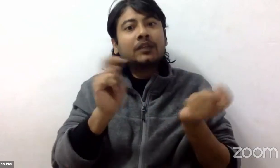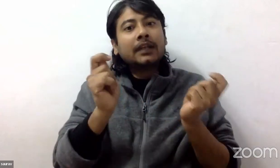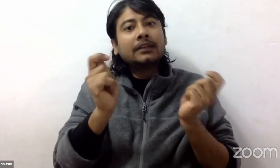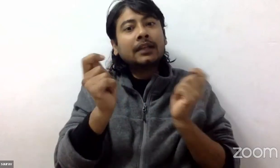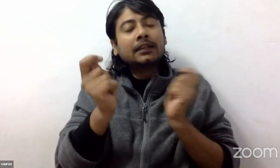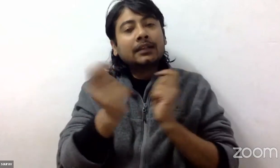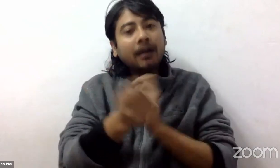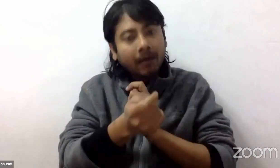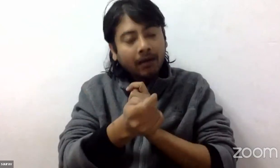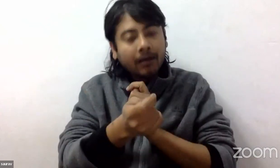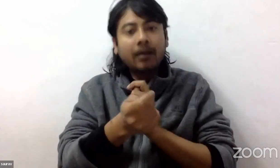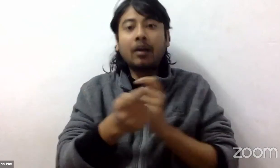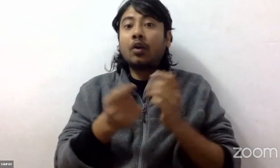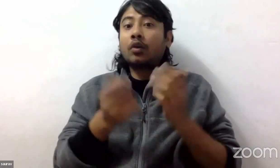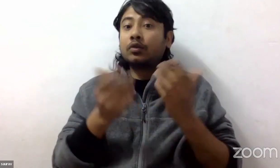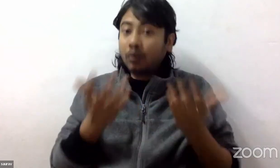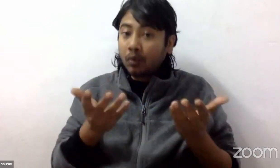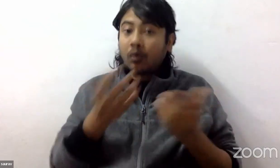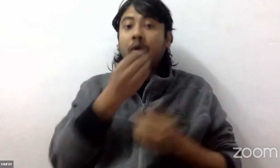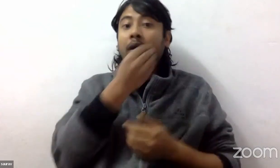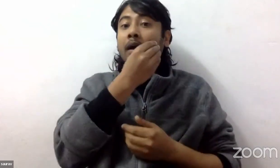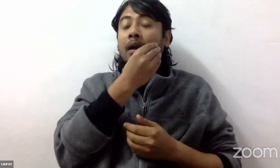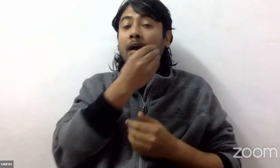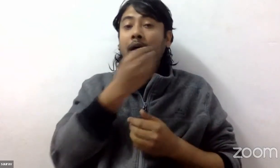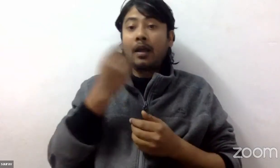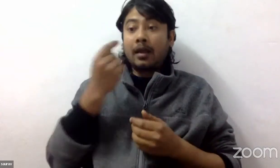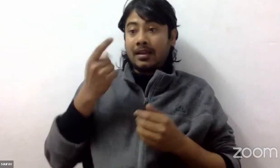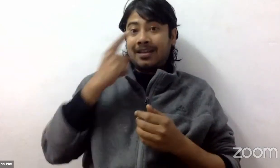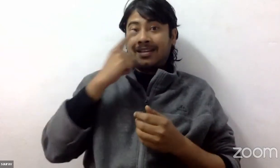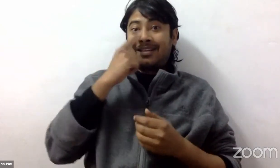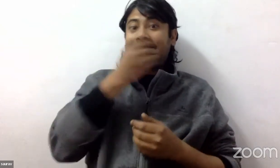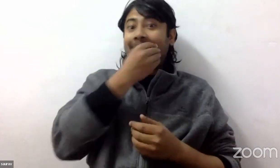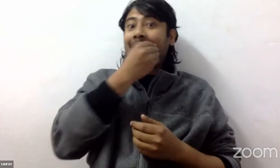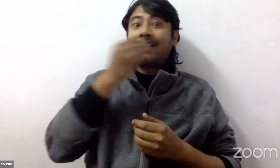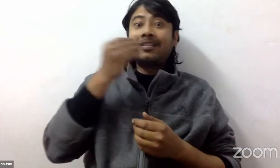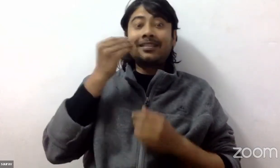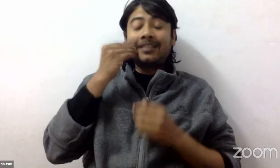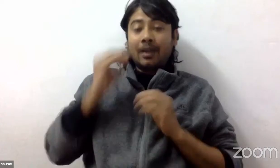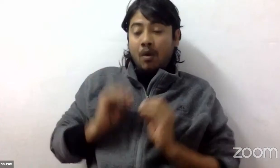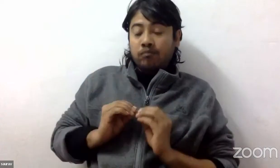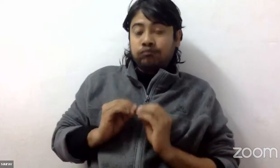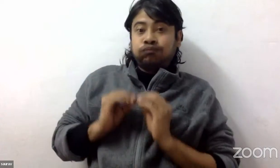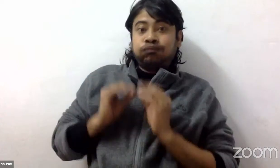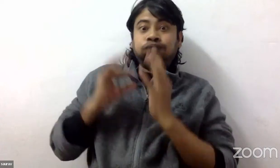anyone who takes your name, anyone who chants your name on Ekadashi will get liberated.